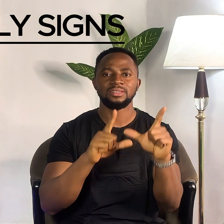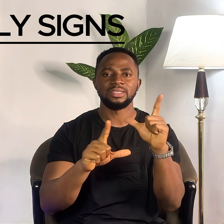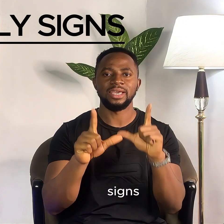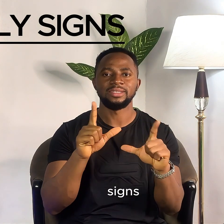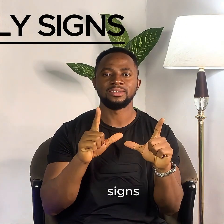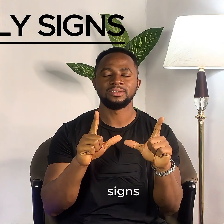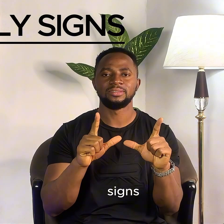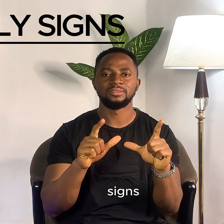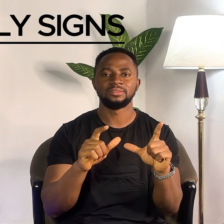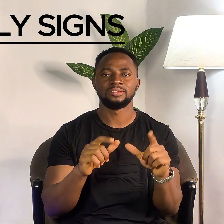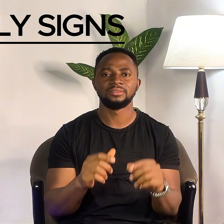signs.